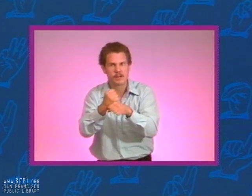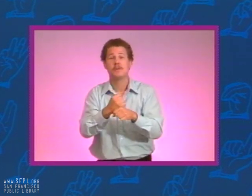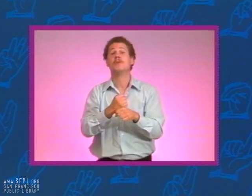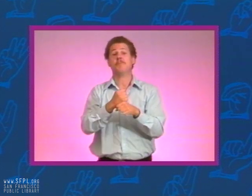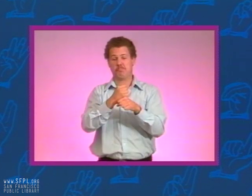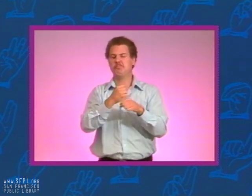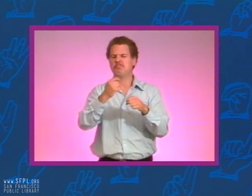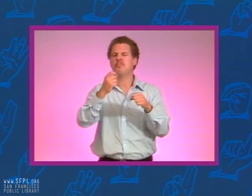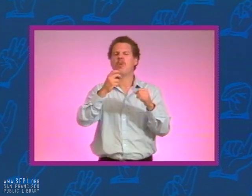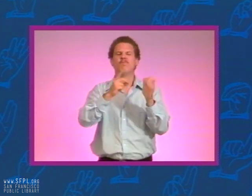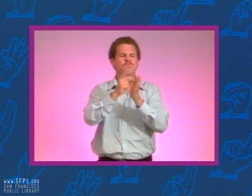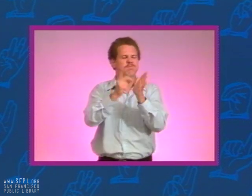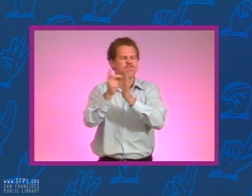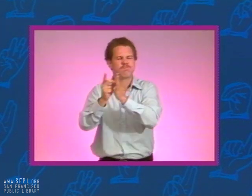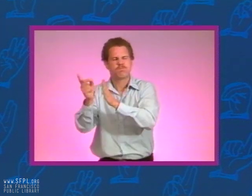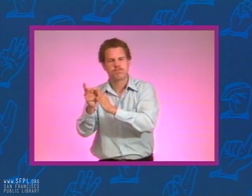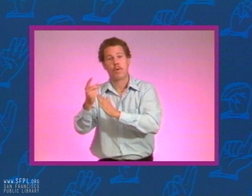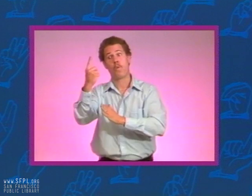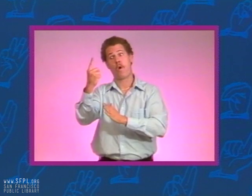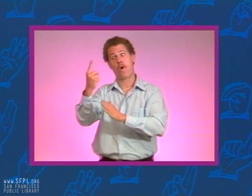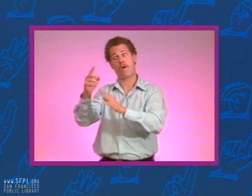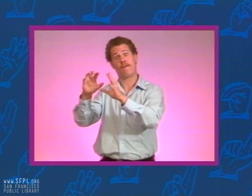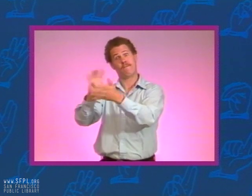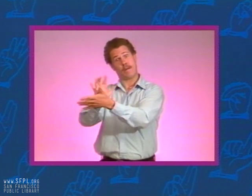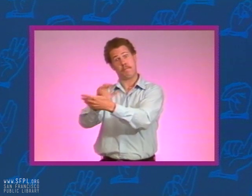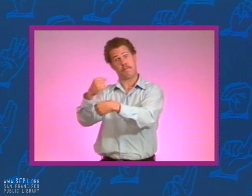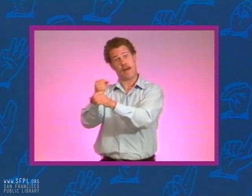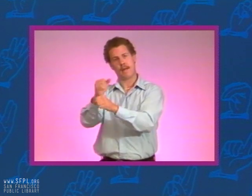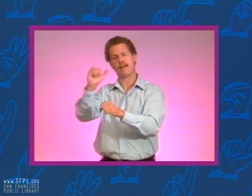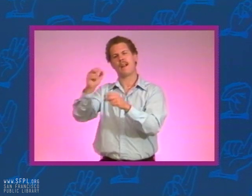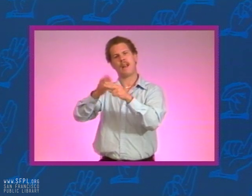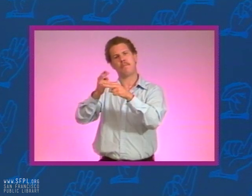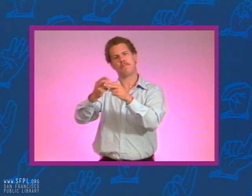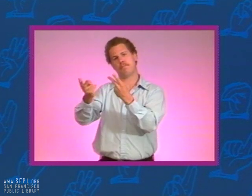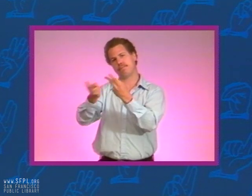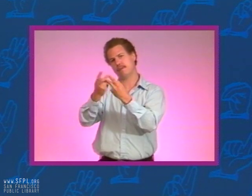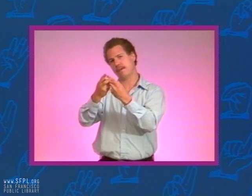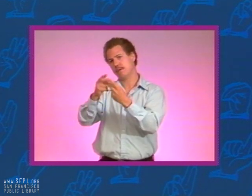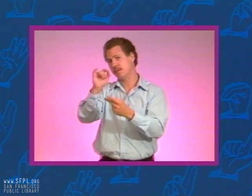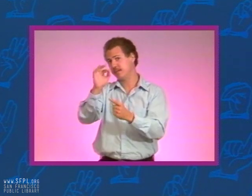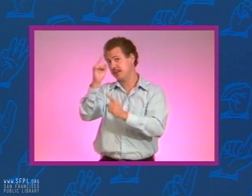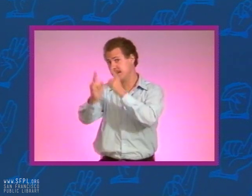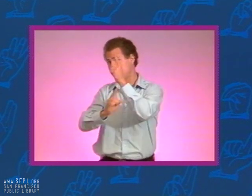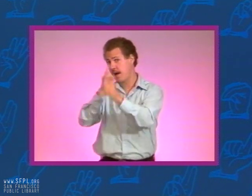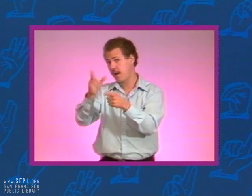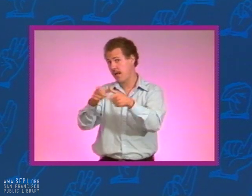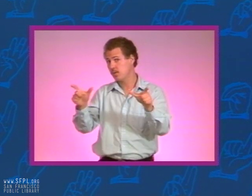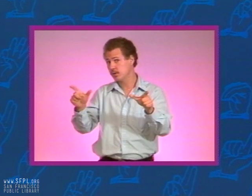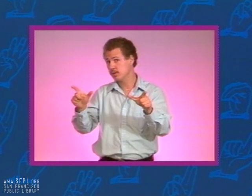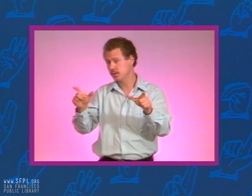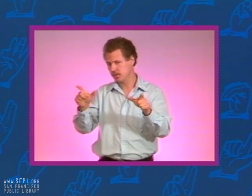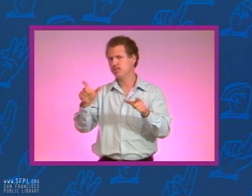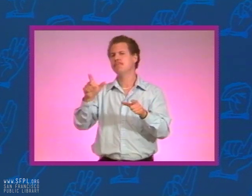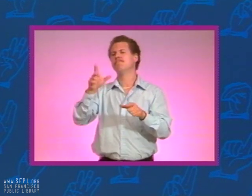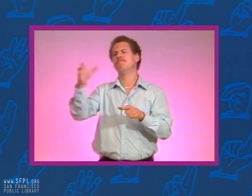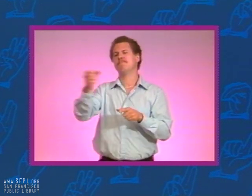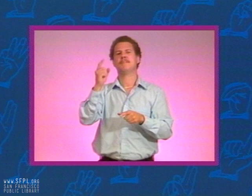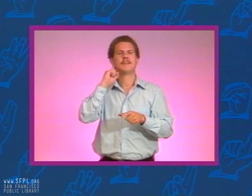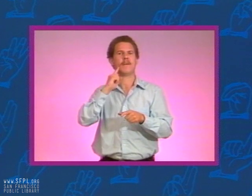preserve sign language. They made a series of films. One such film, made in 1913, The Preservation of Sign